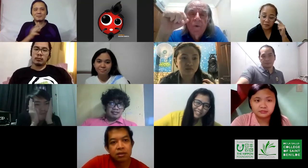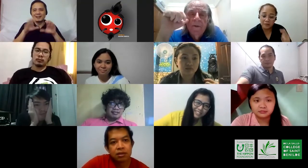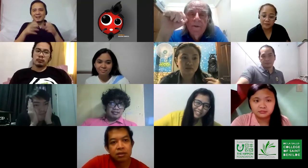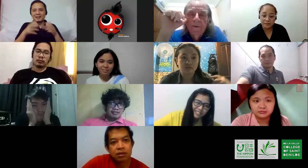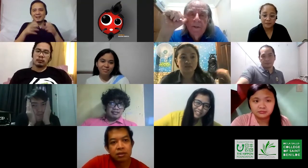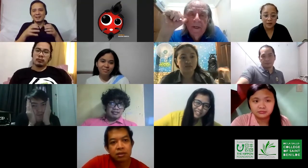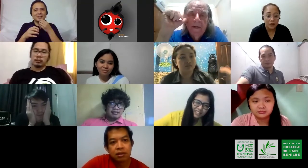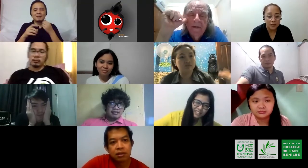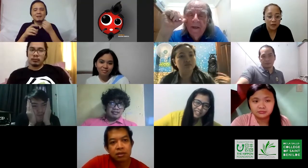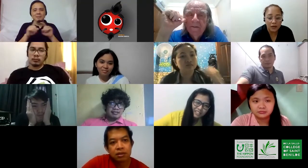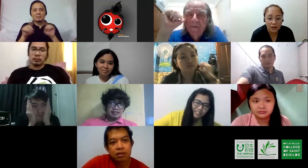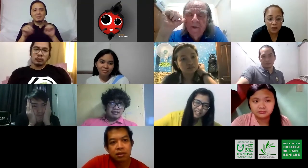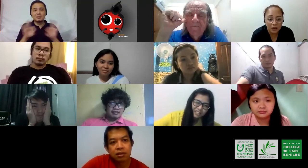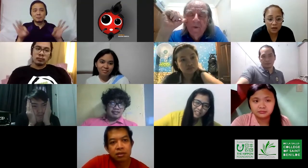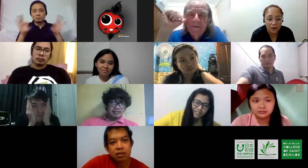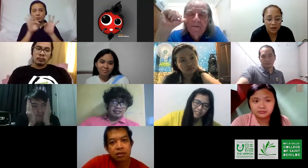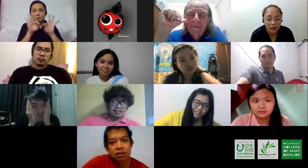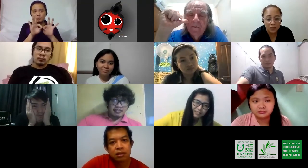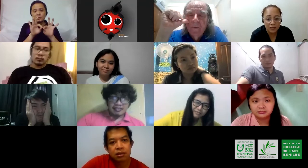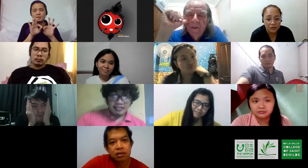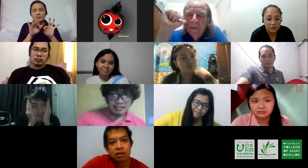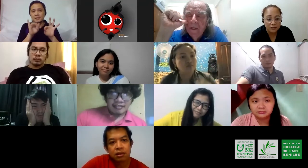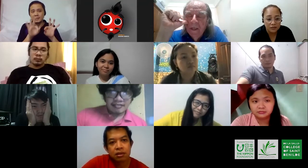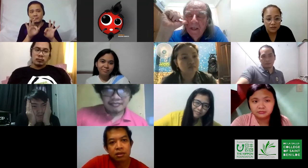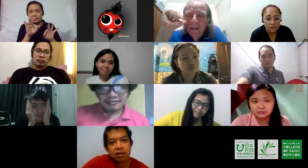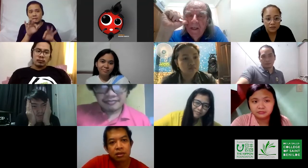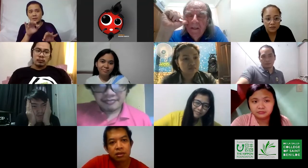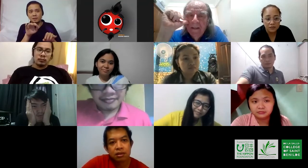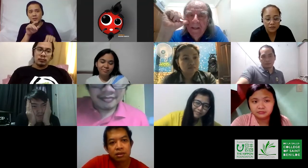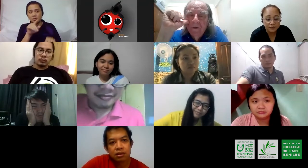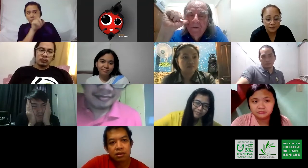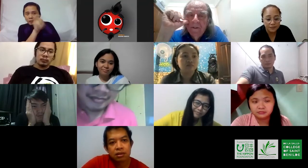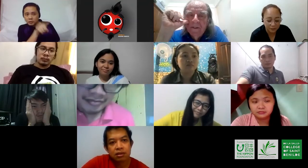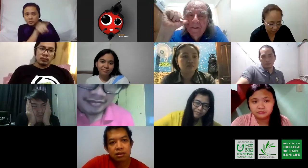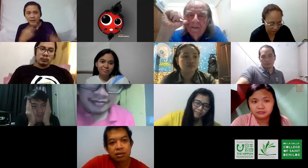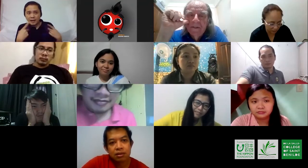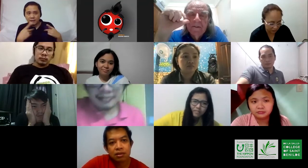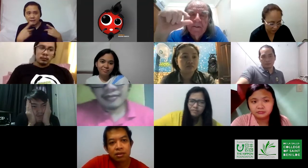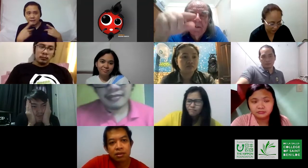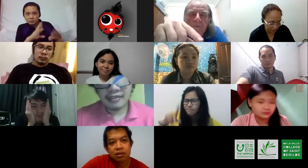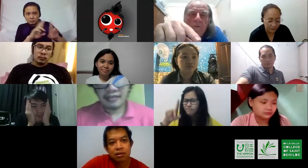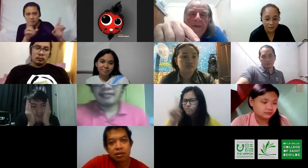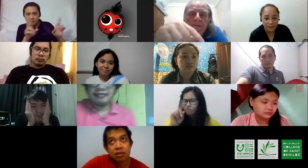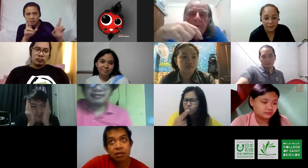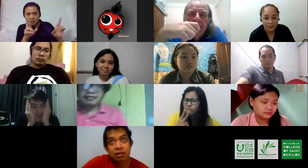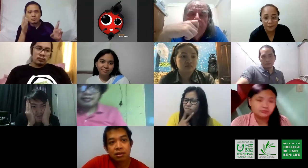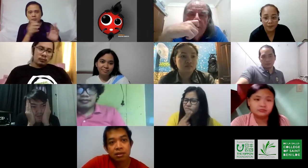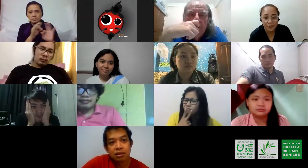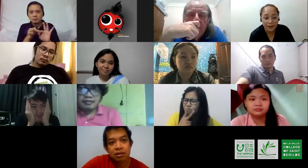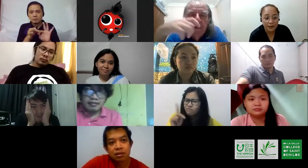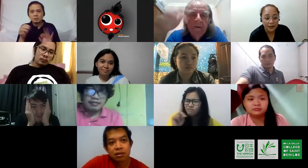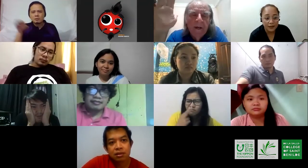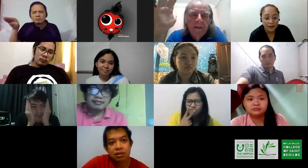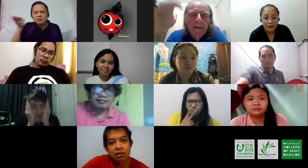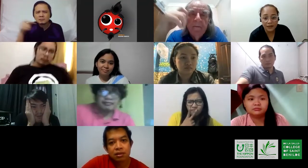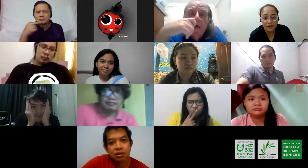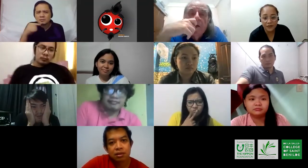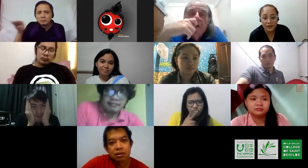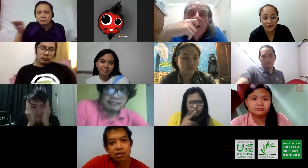important that in case you have questions that we able to discuss this. Rents, you have your hand up? I think Ren's